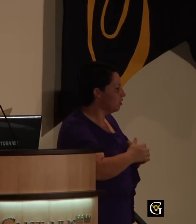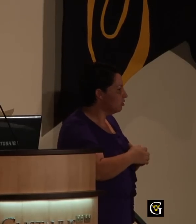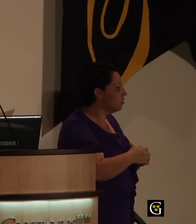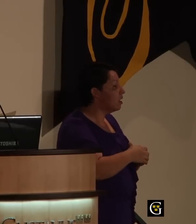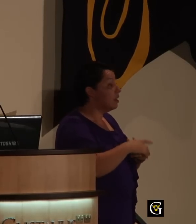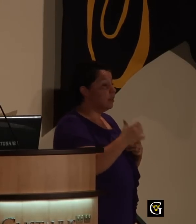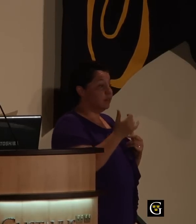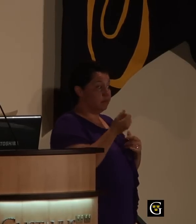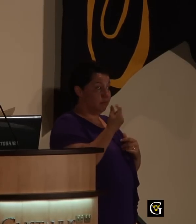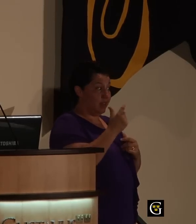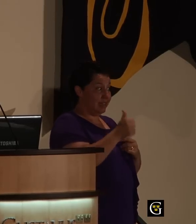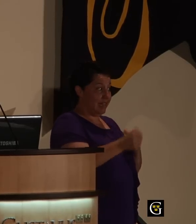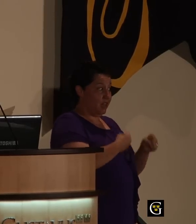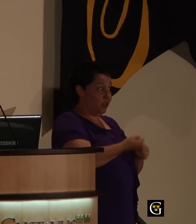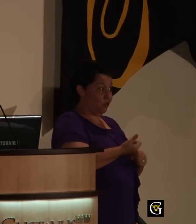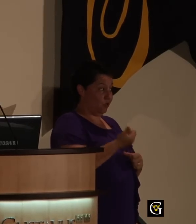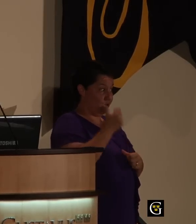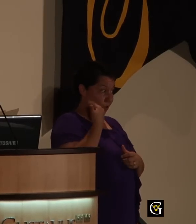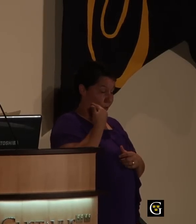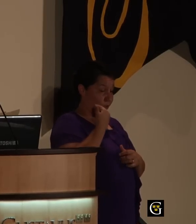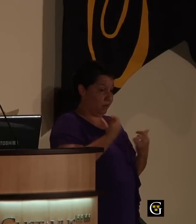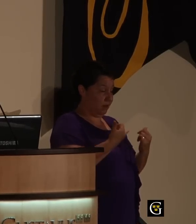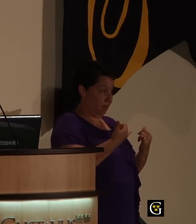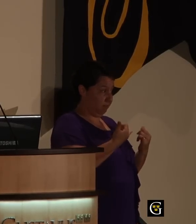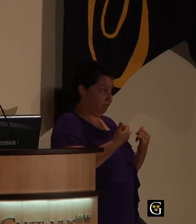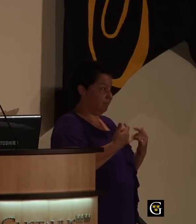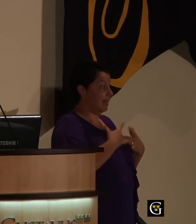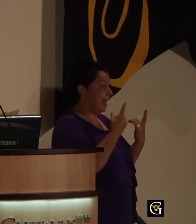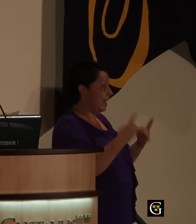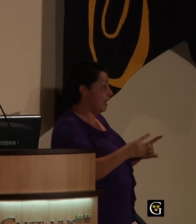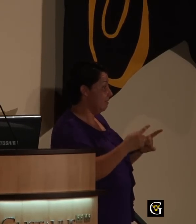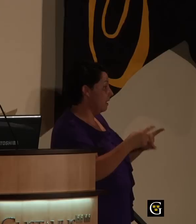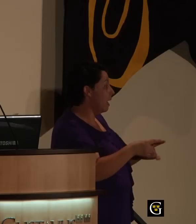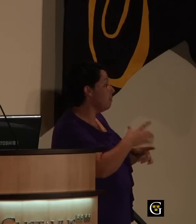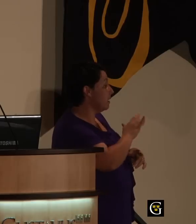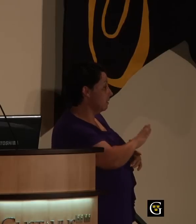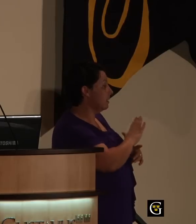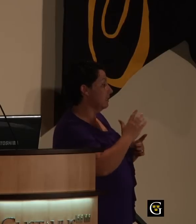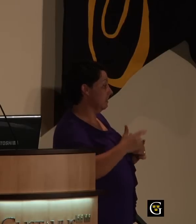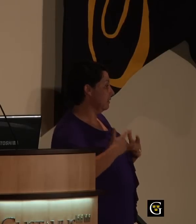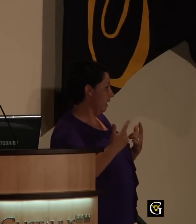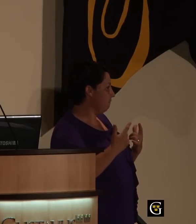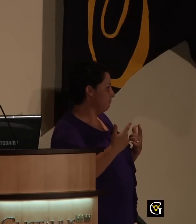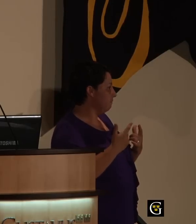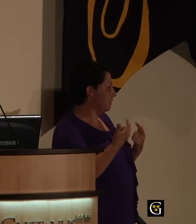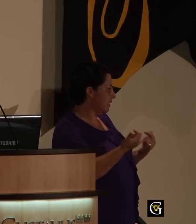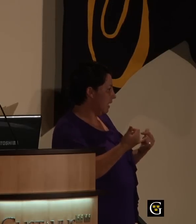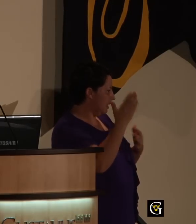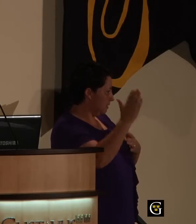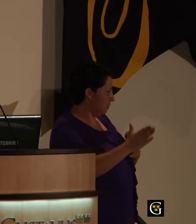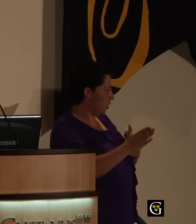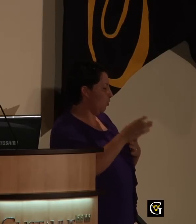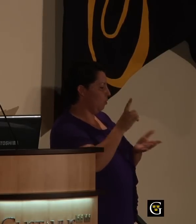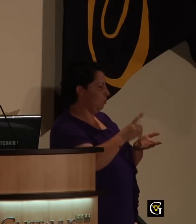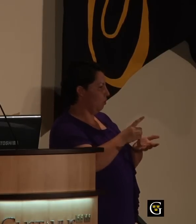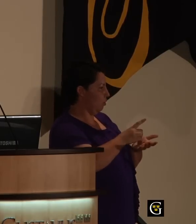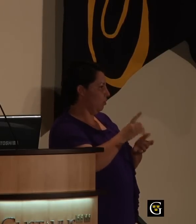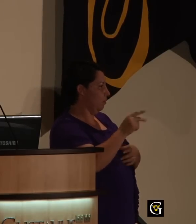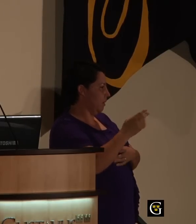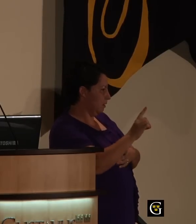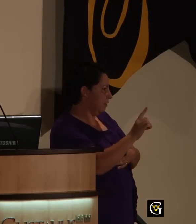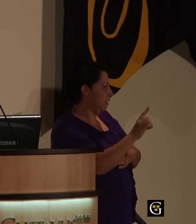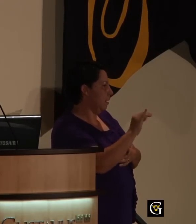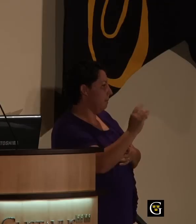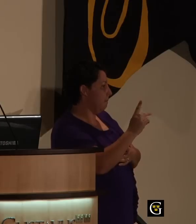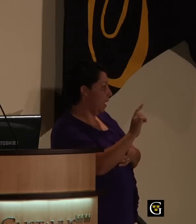10 years ago today, an event occurred in the life of today's speaker, Dr. Michael Chorost, that was the beginning